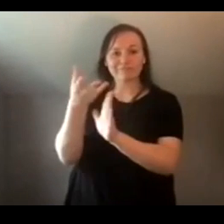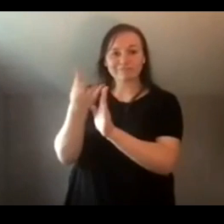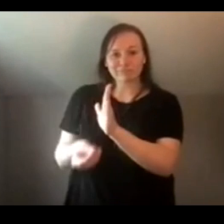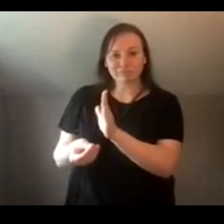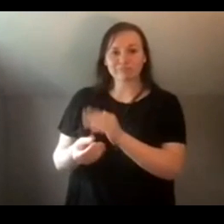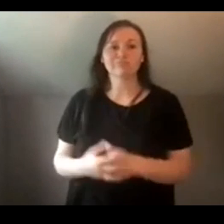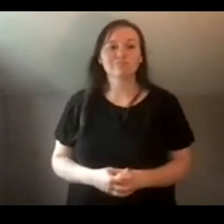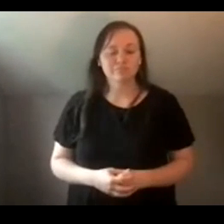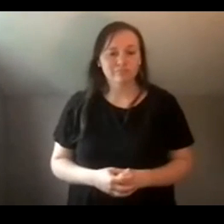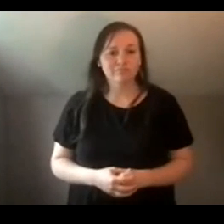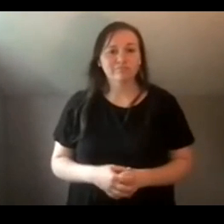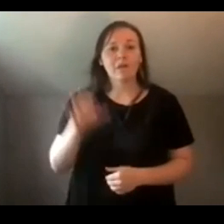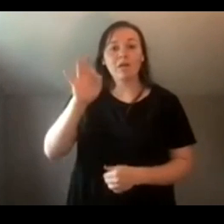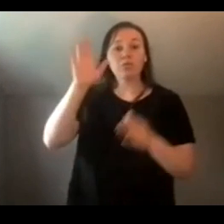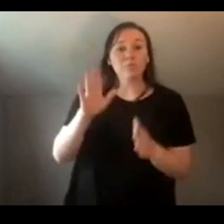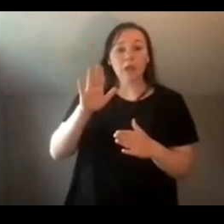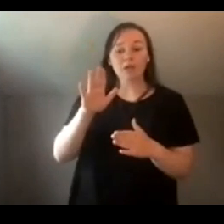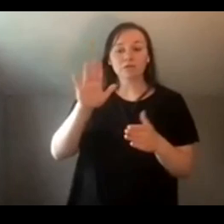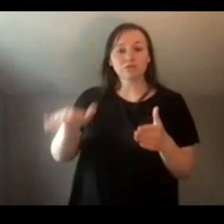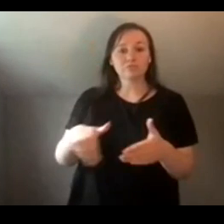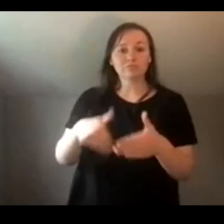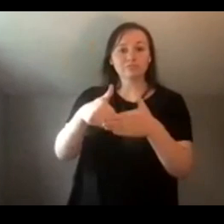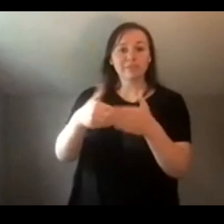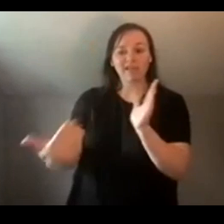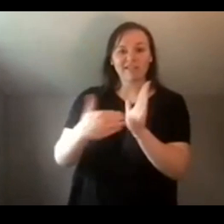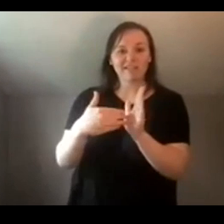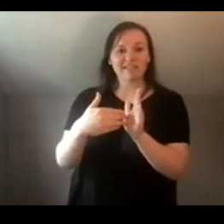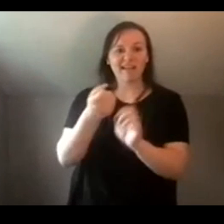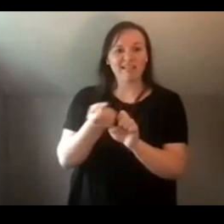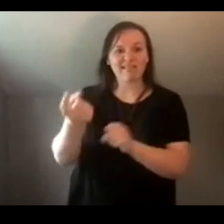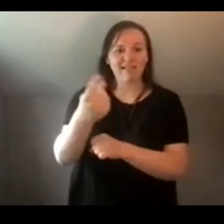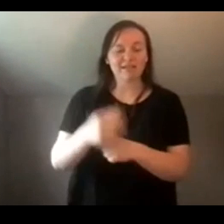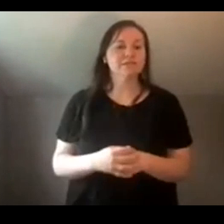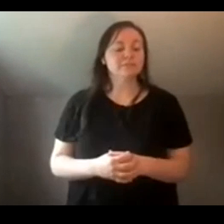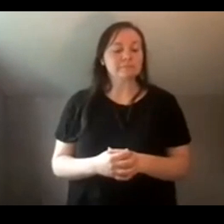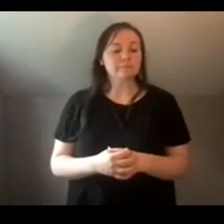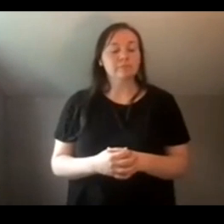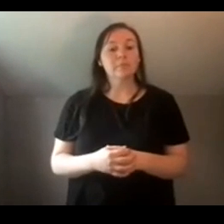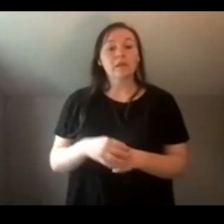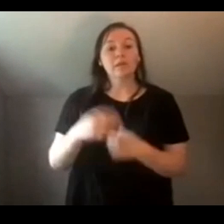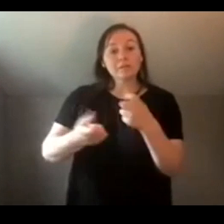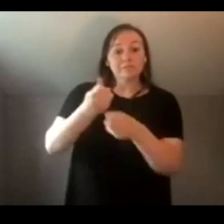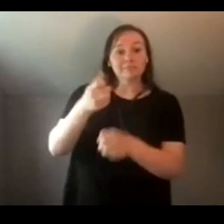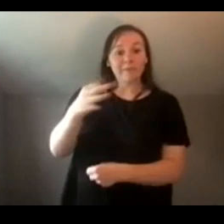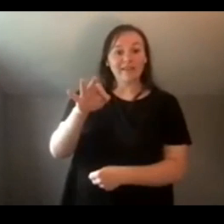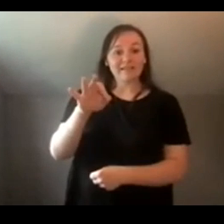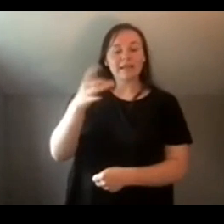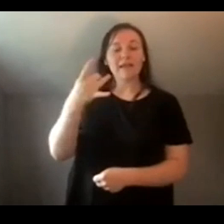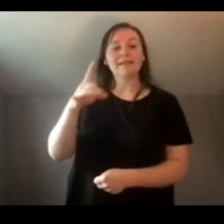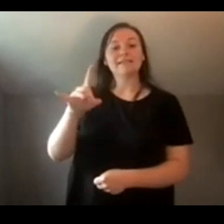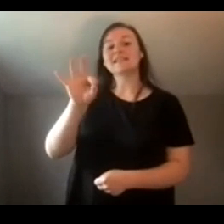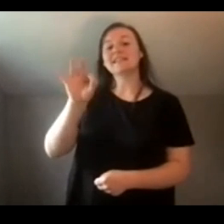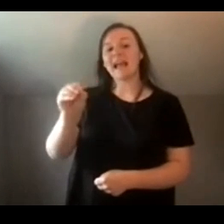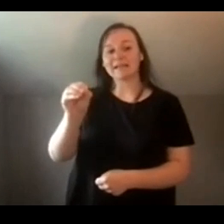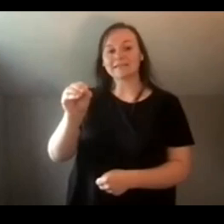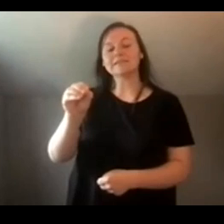Reverend Rice would remarry a year later. By 1890, he and his new wife, Eliza, they were transferred